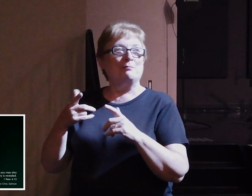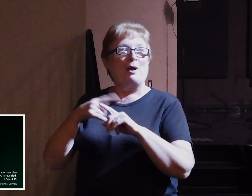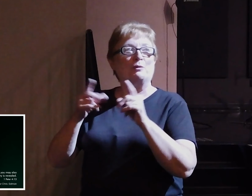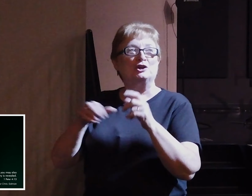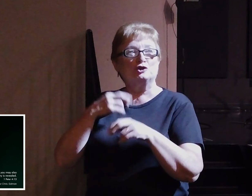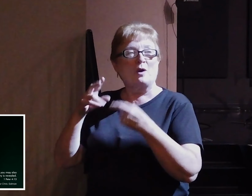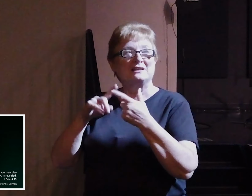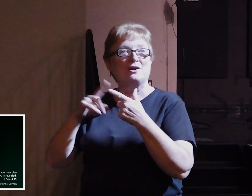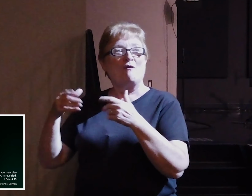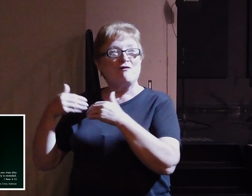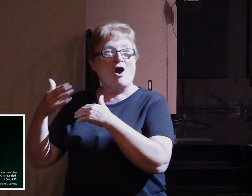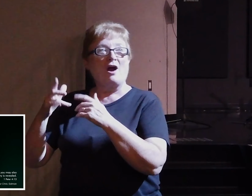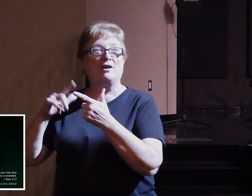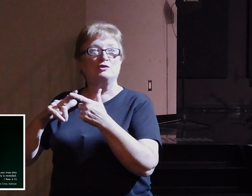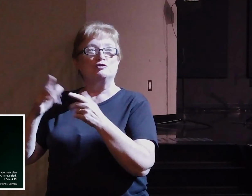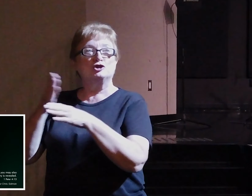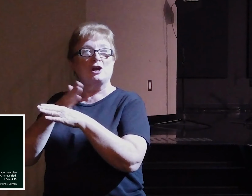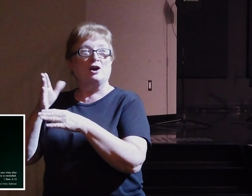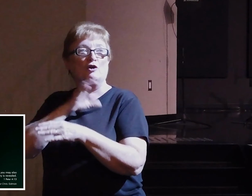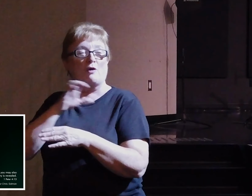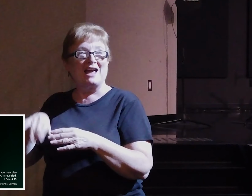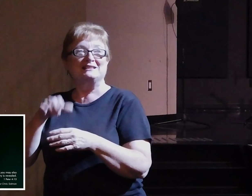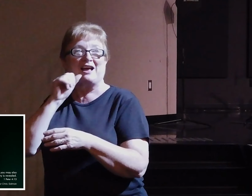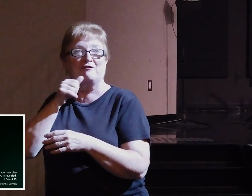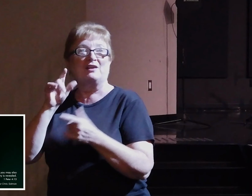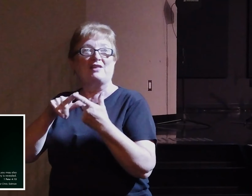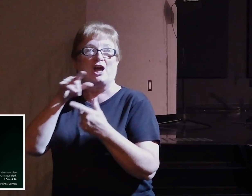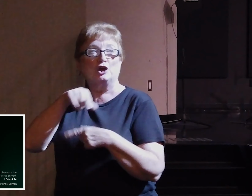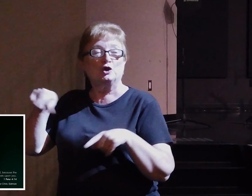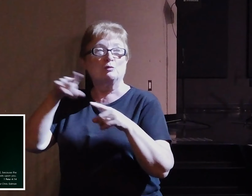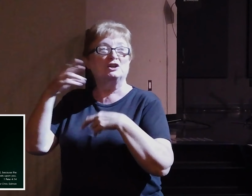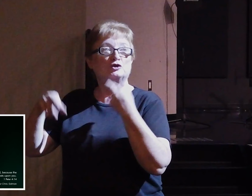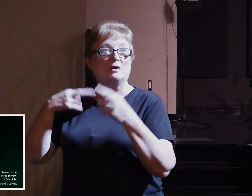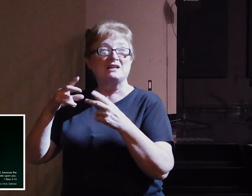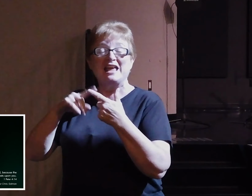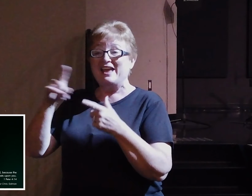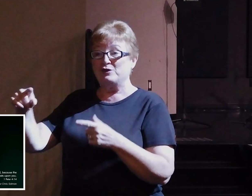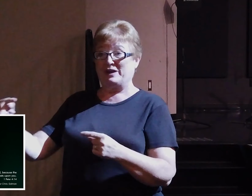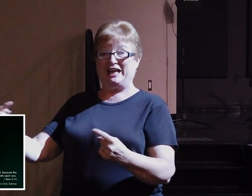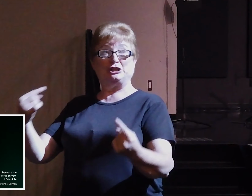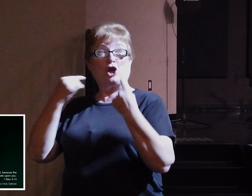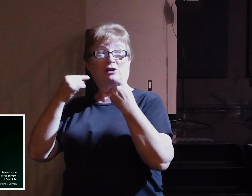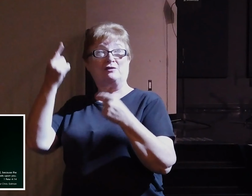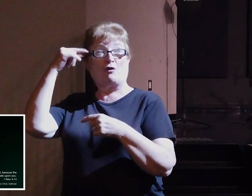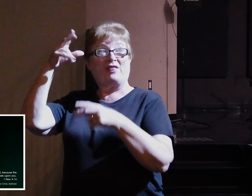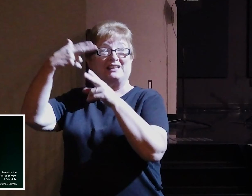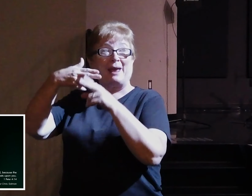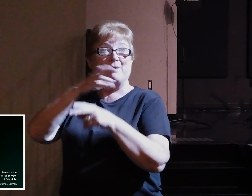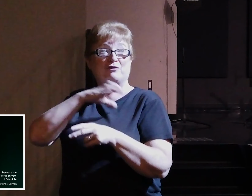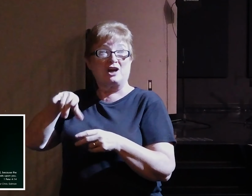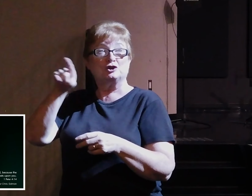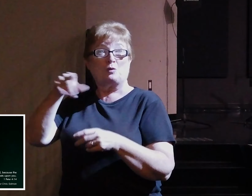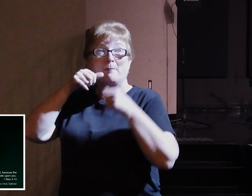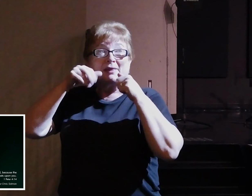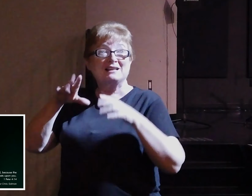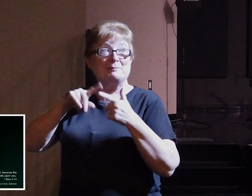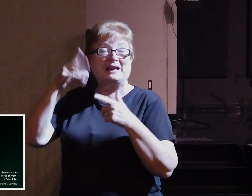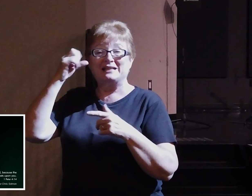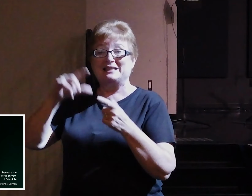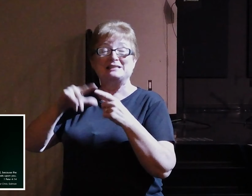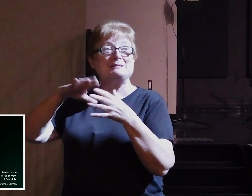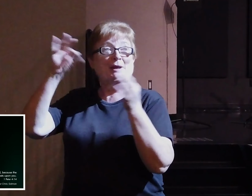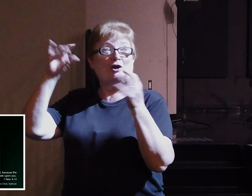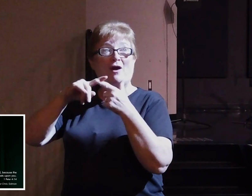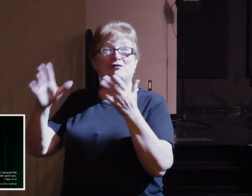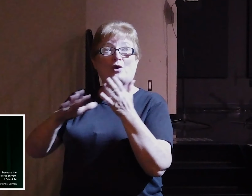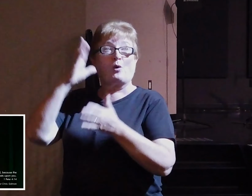rejoice and be glad when his glory is revealed. If you are insulted for the name of Christ, you are blessed because the spirit of glory and of God